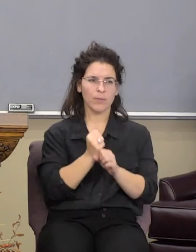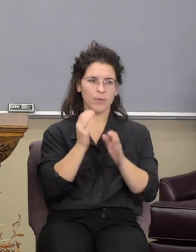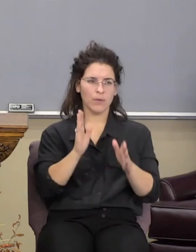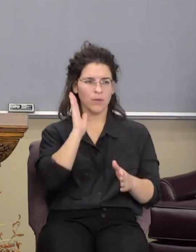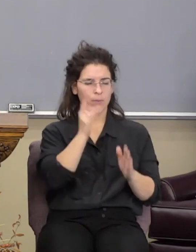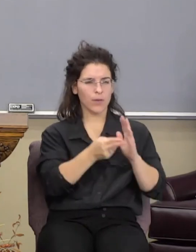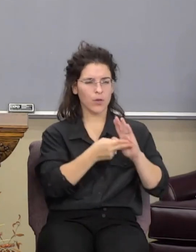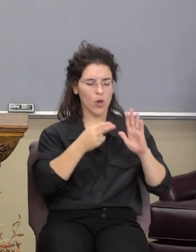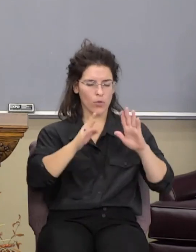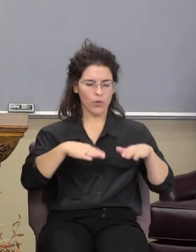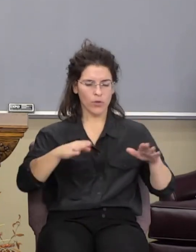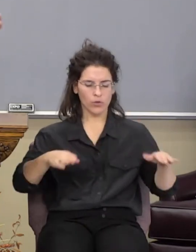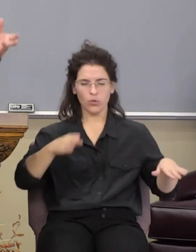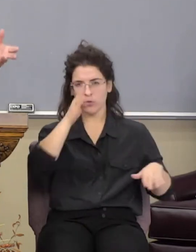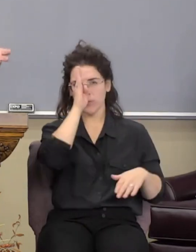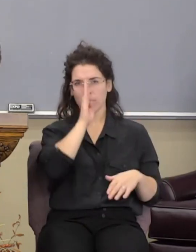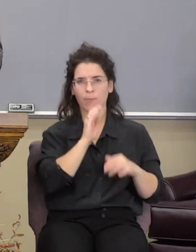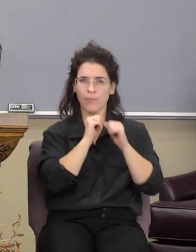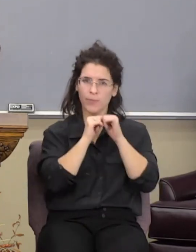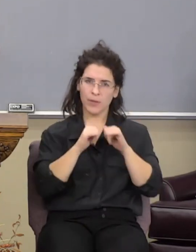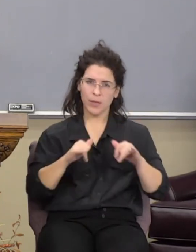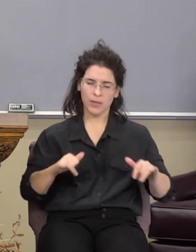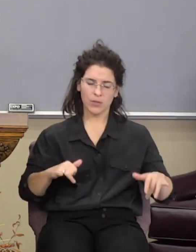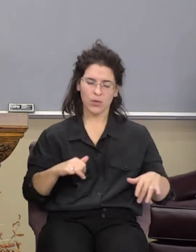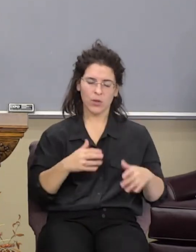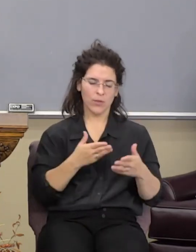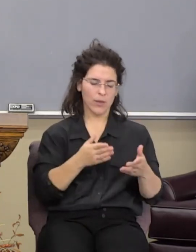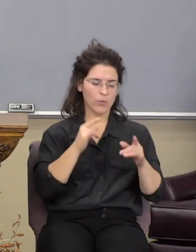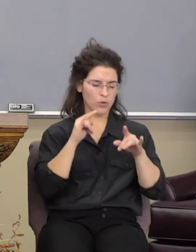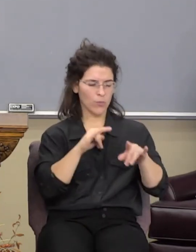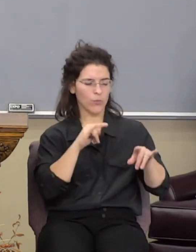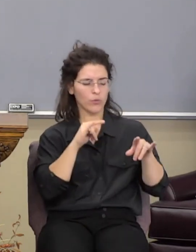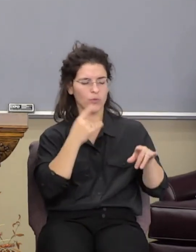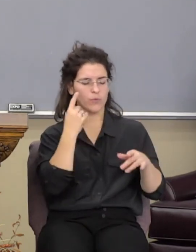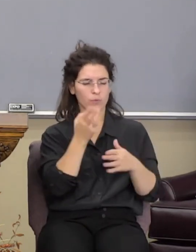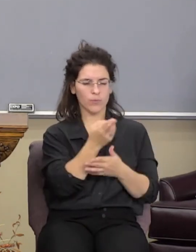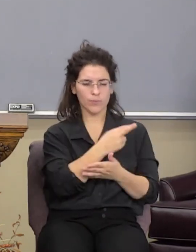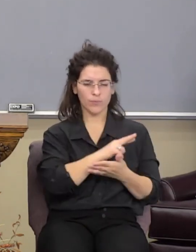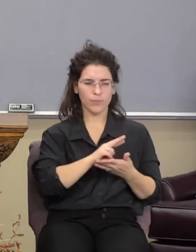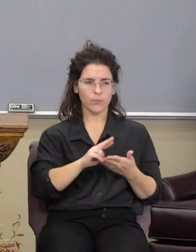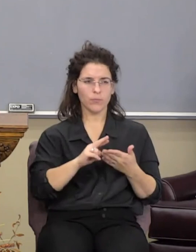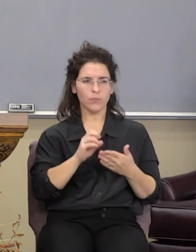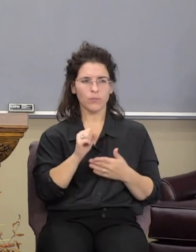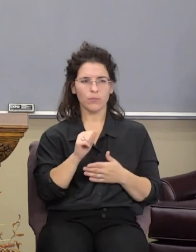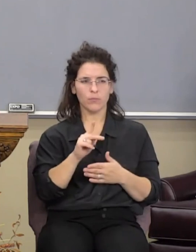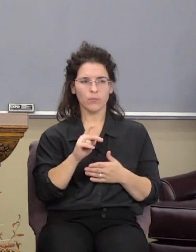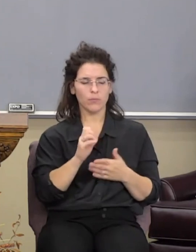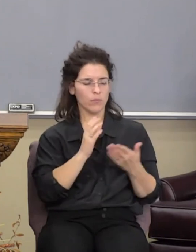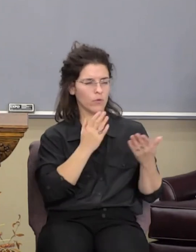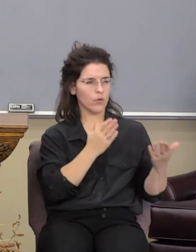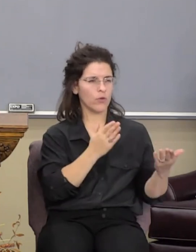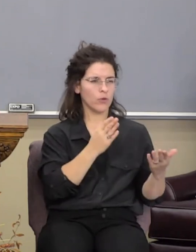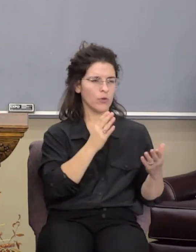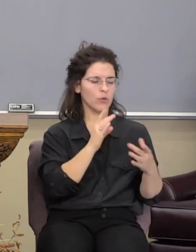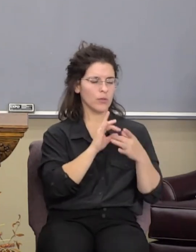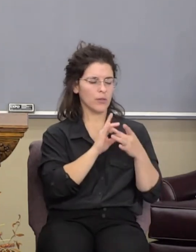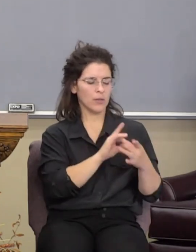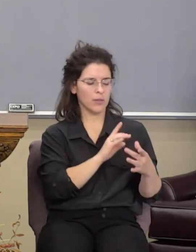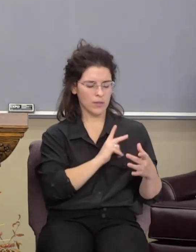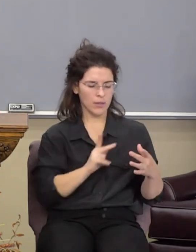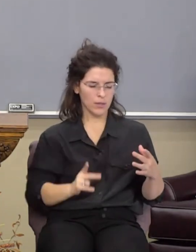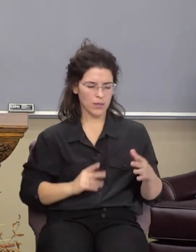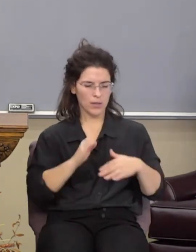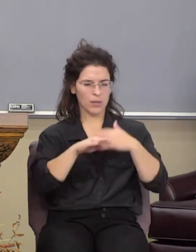called the children of God. Blessed are they which are persecuted for righteousness' sake, for theirs is the kingdom of